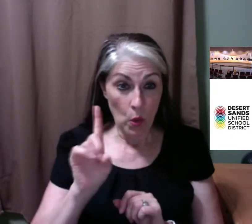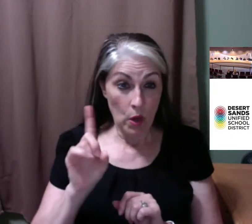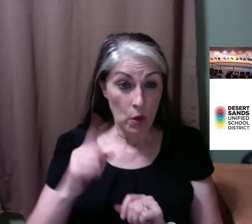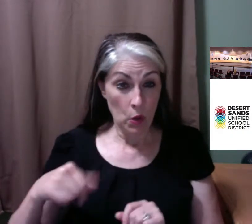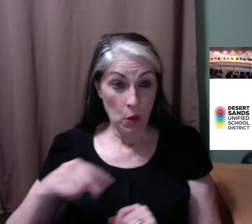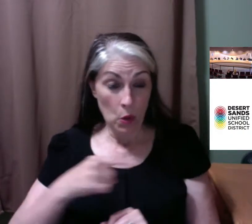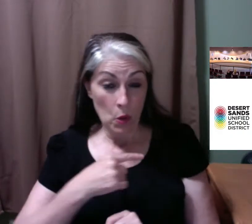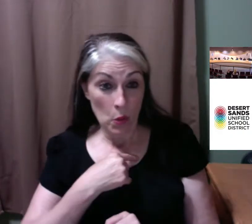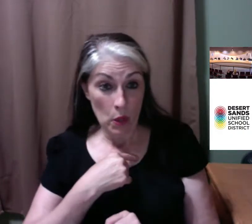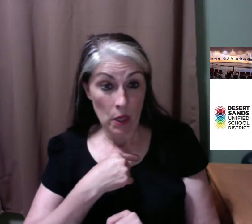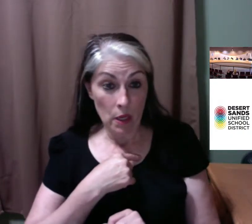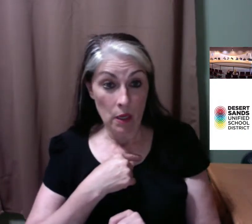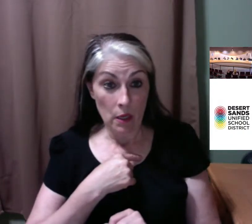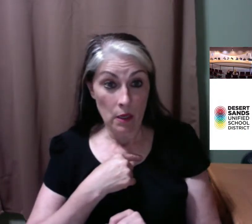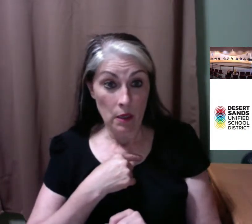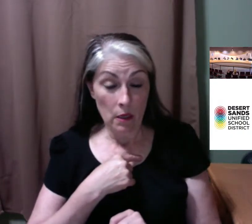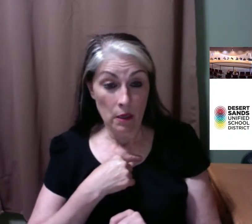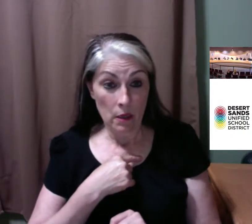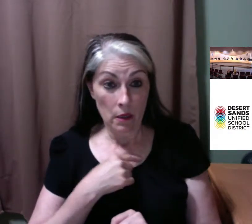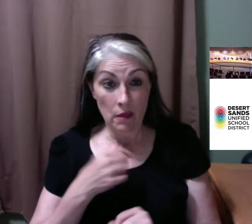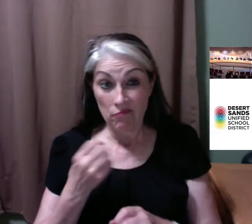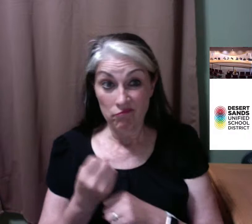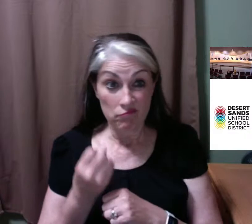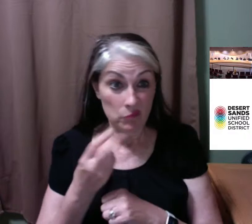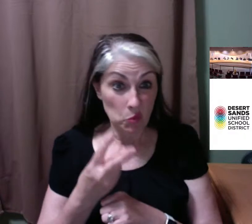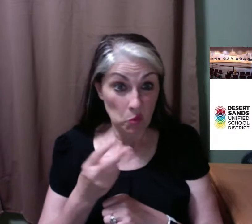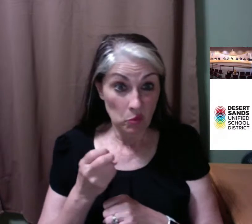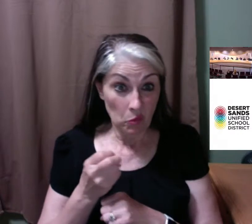at in the next couple years?